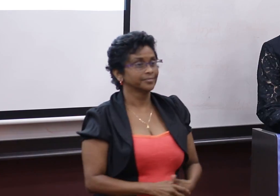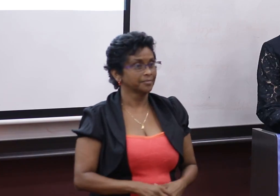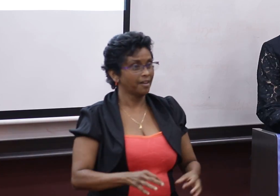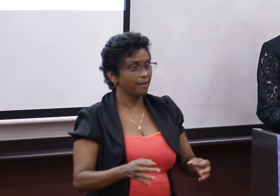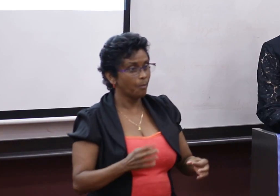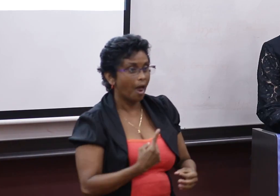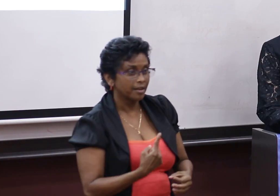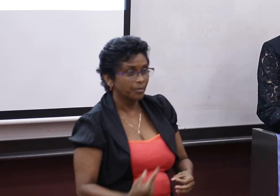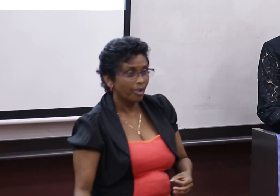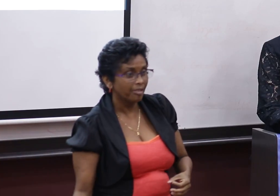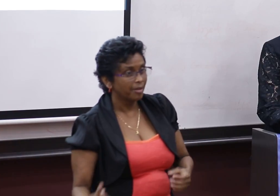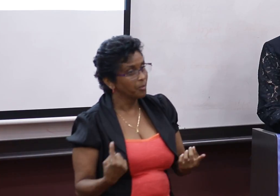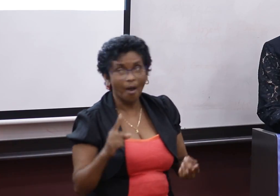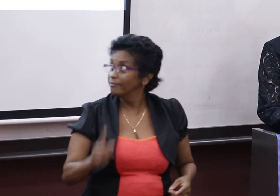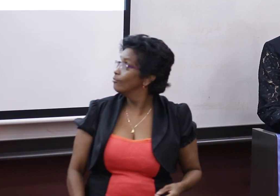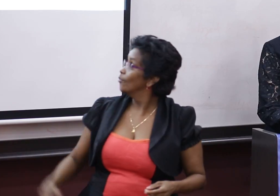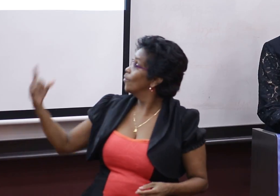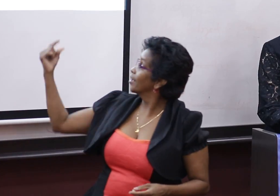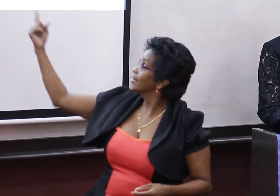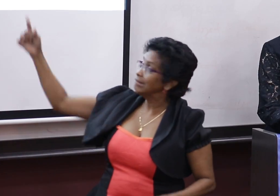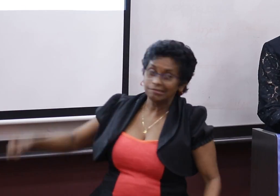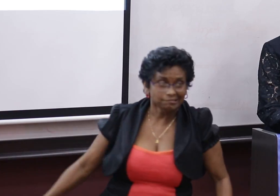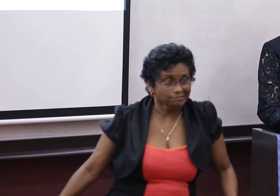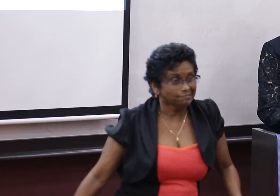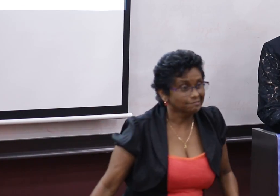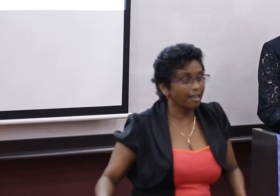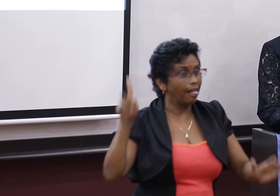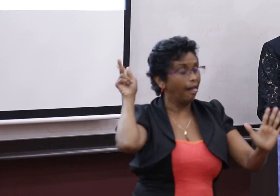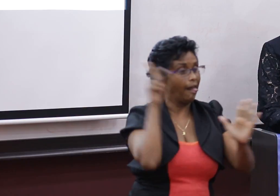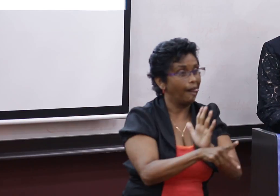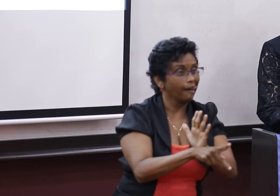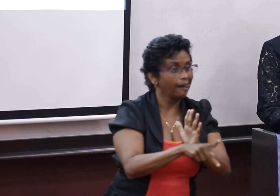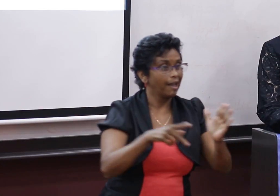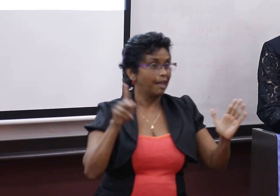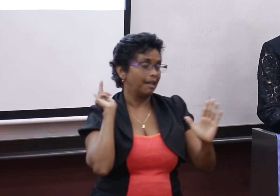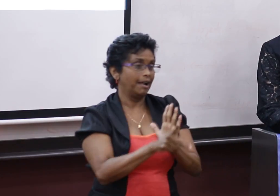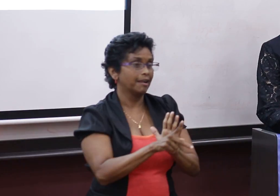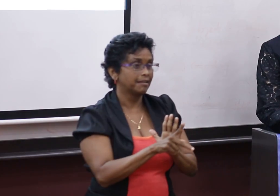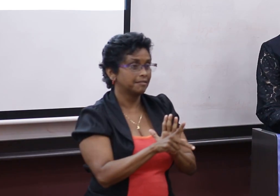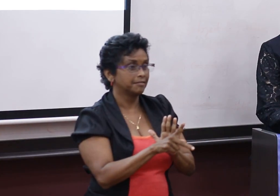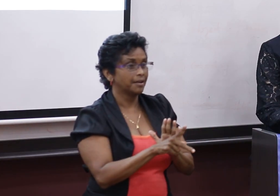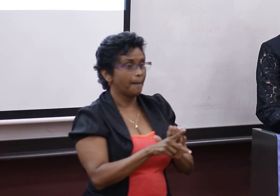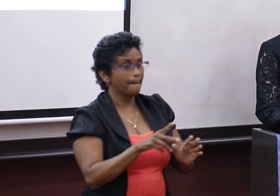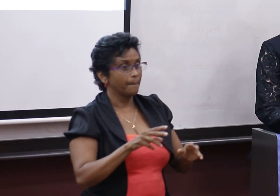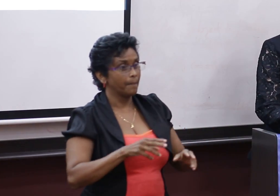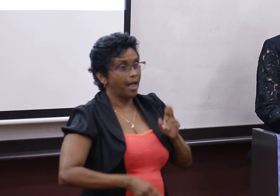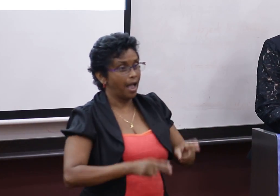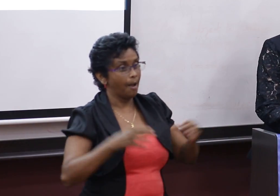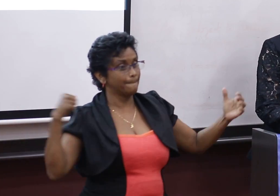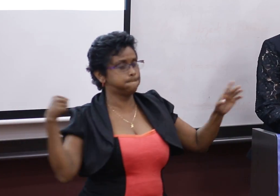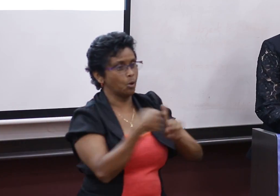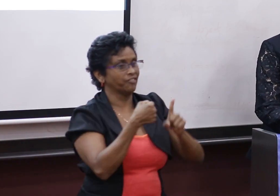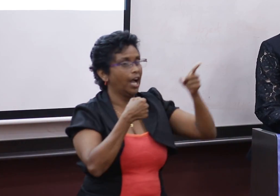However, just a few days ago, he was killed by a hit-and-run driver. And it is important to